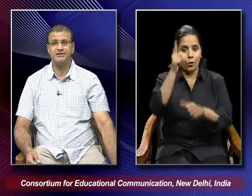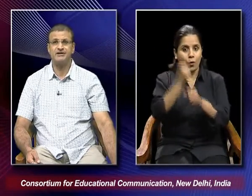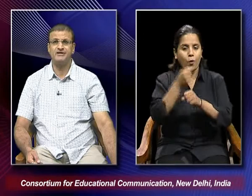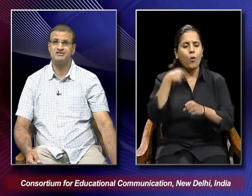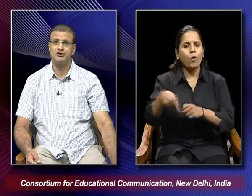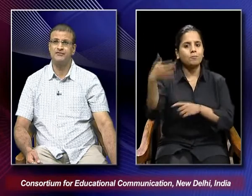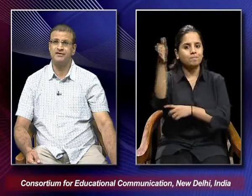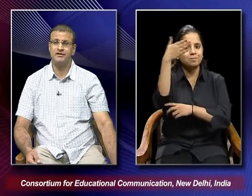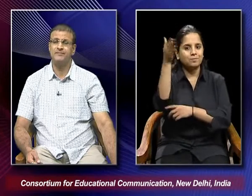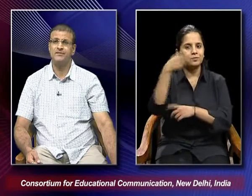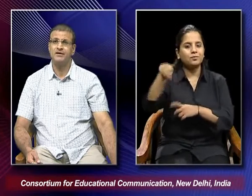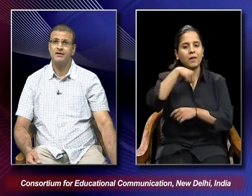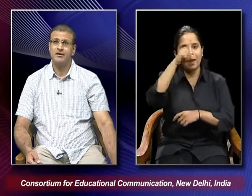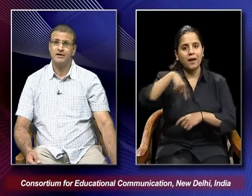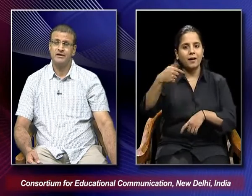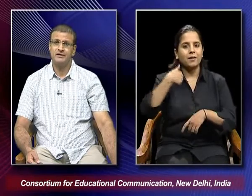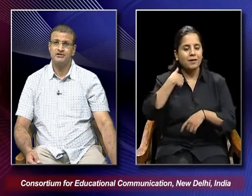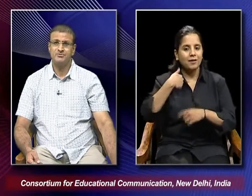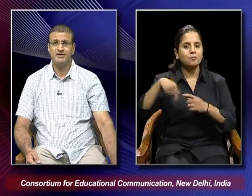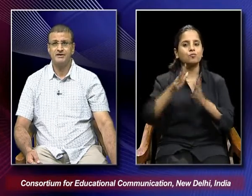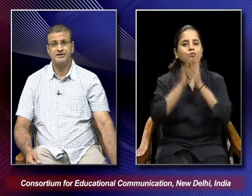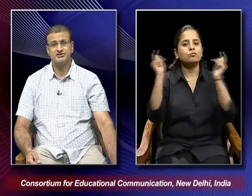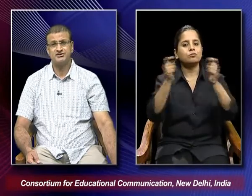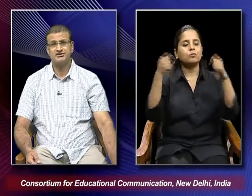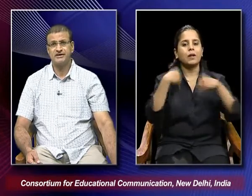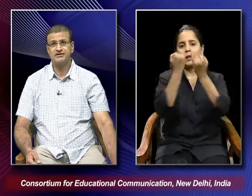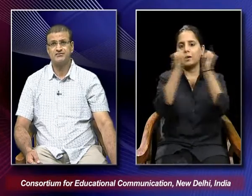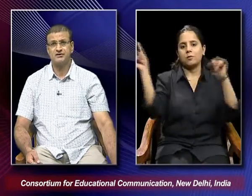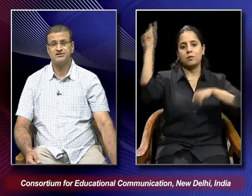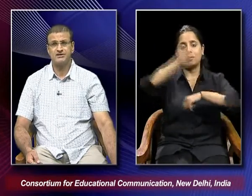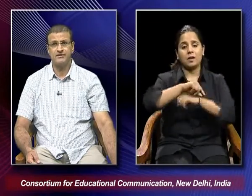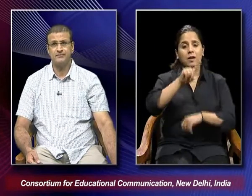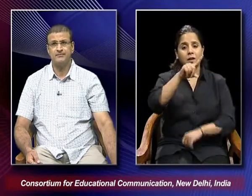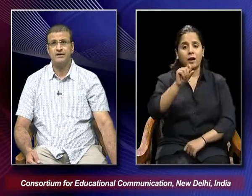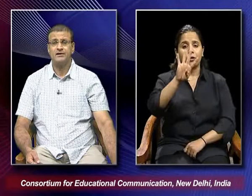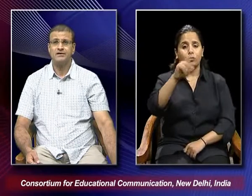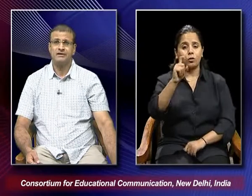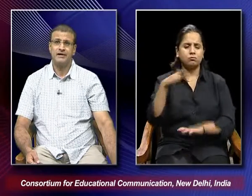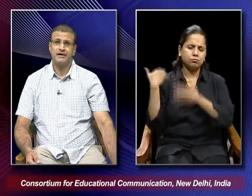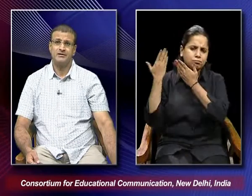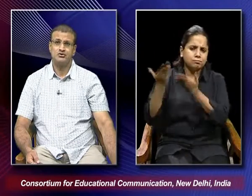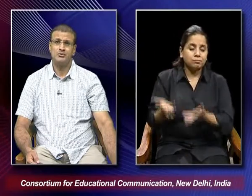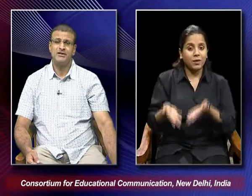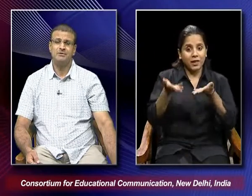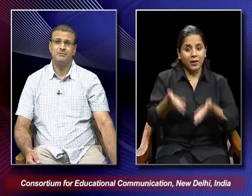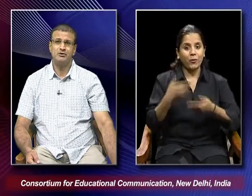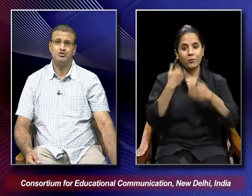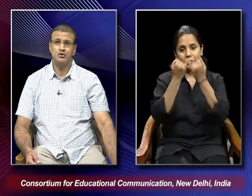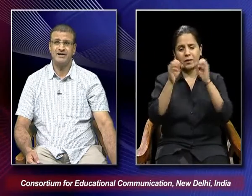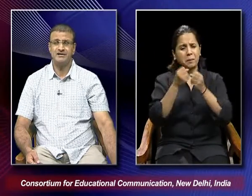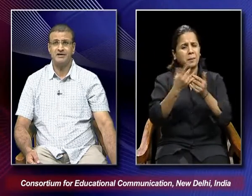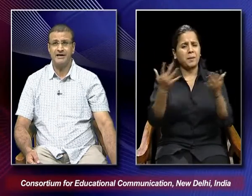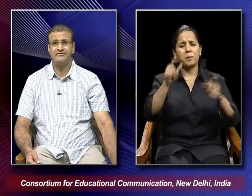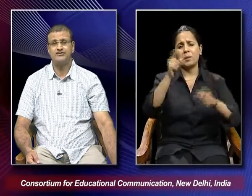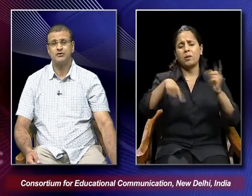the Independence Day of India, and it's been years since 1947 that so many people, those who